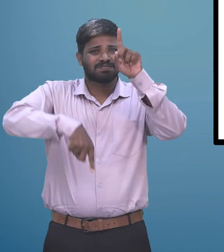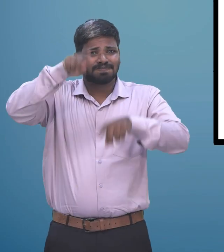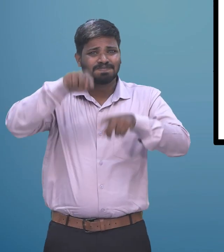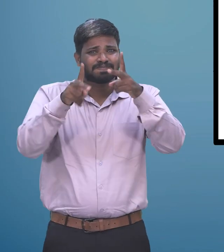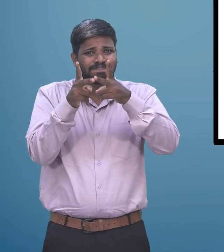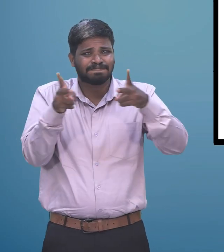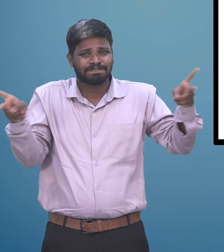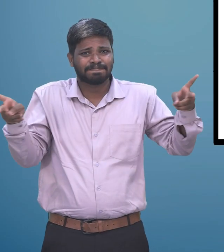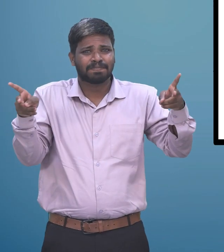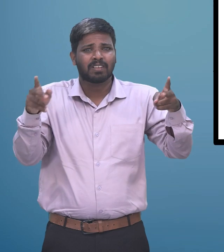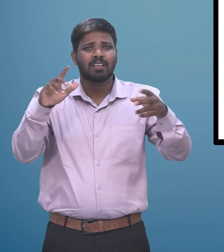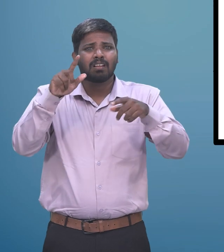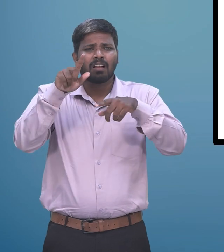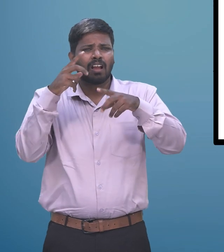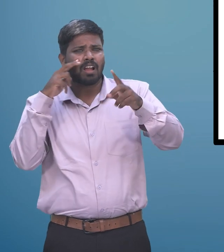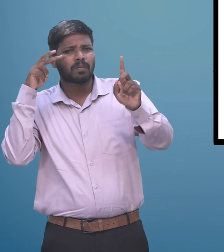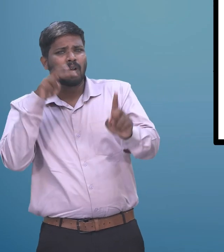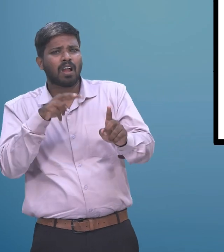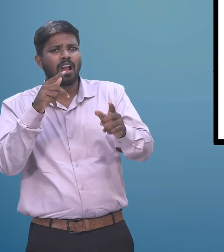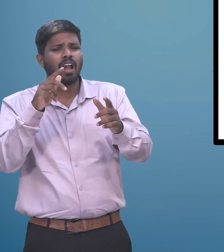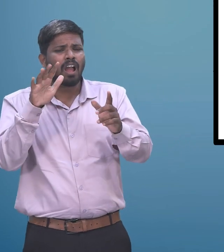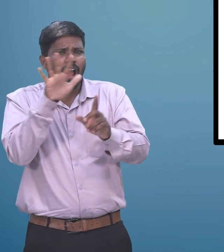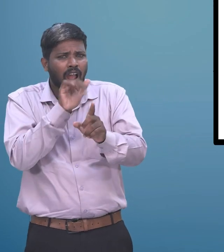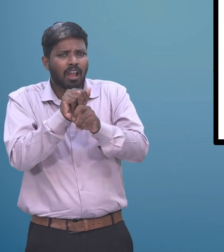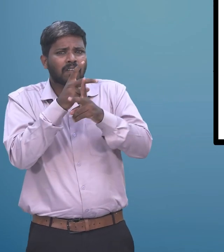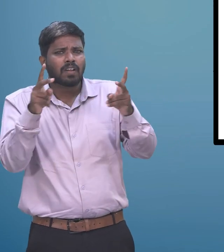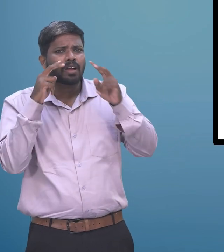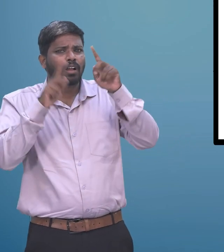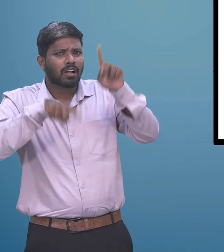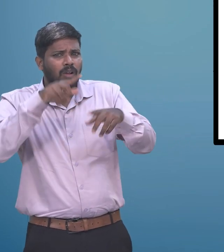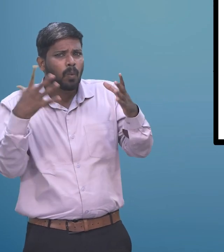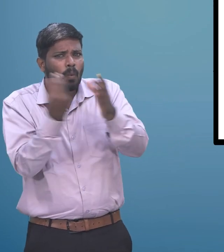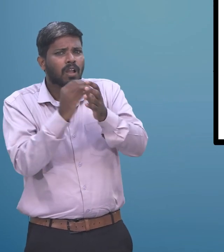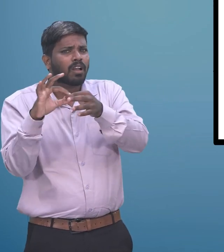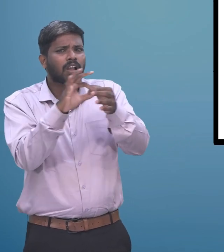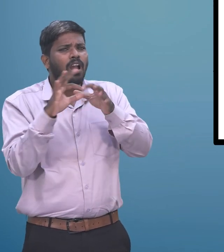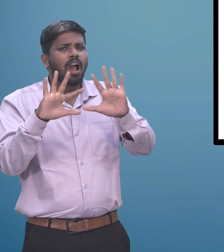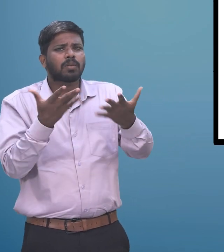Diversity is easy to perceive in many fields, but there is also an underlying unity.